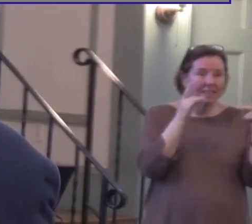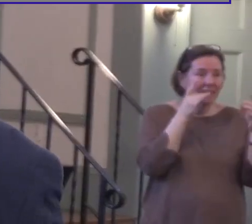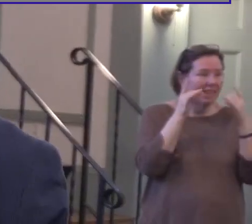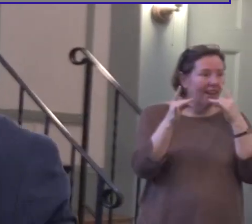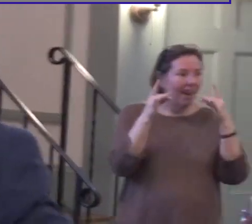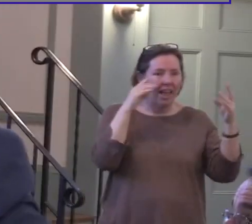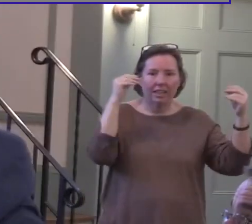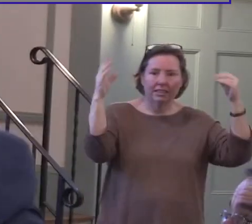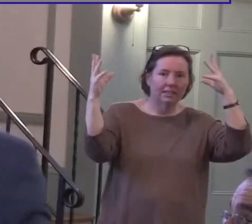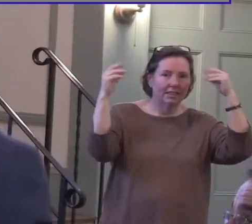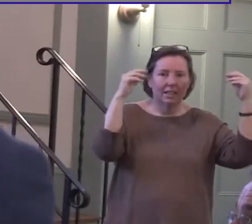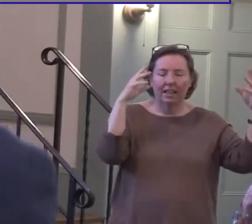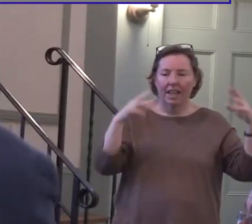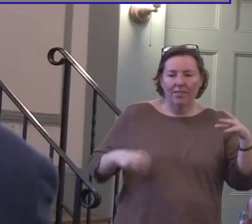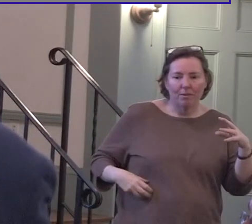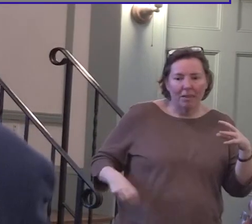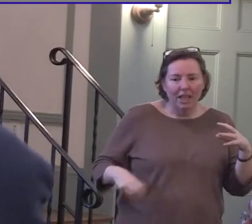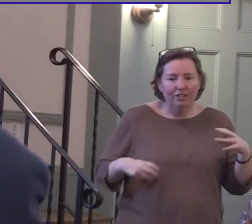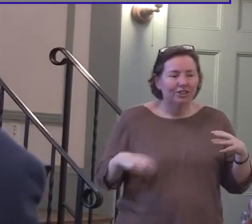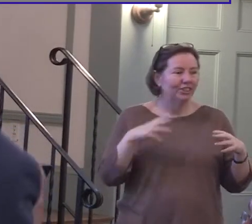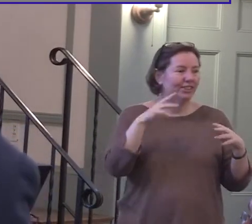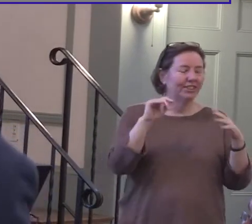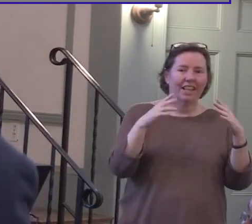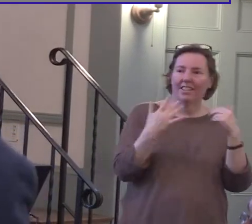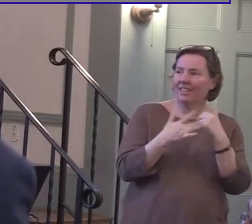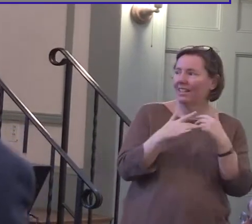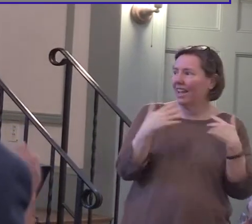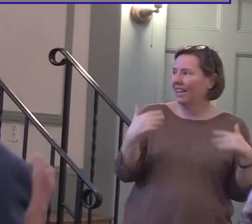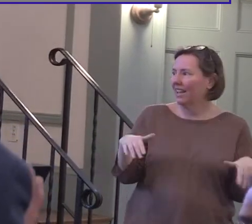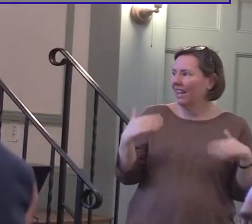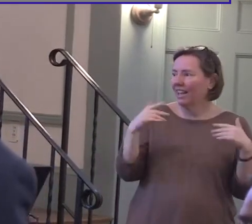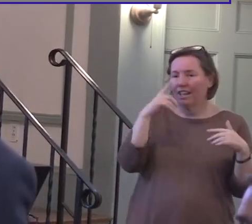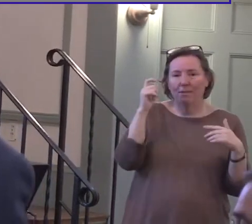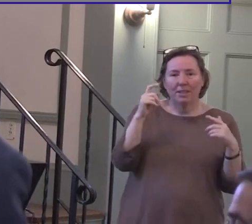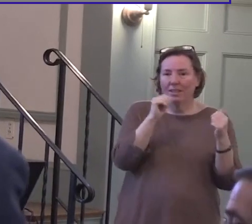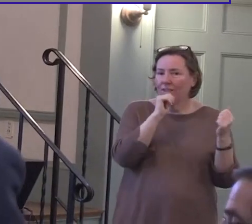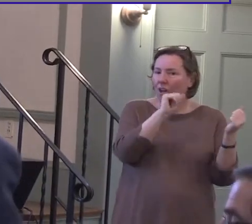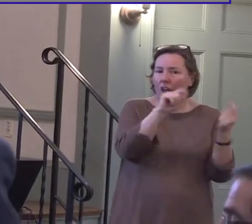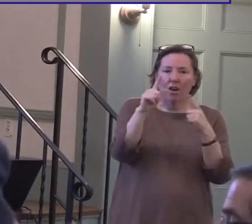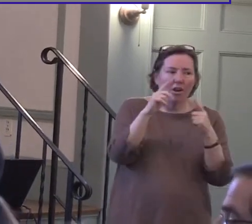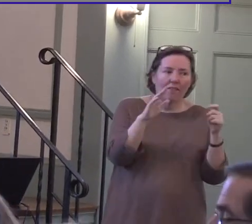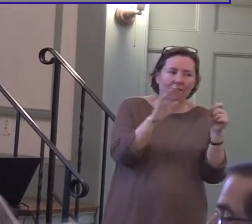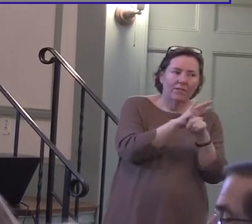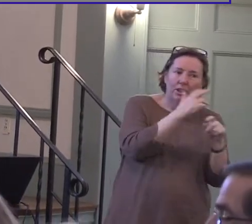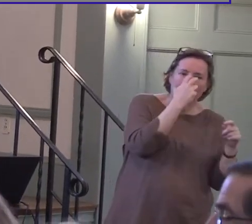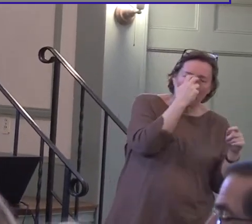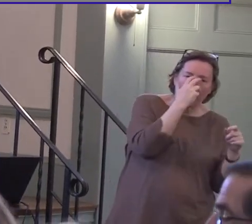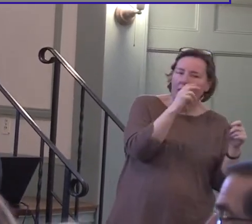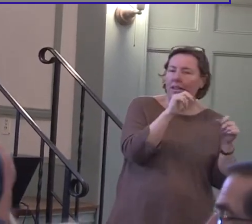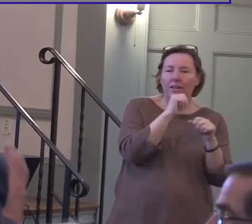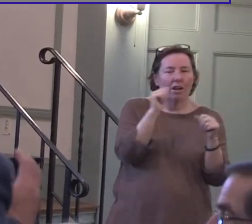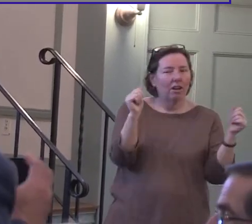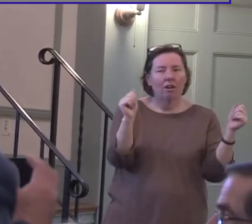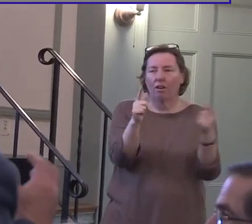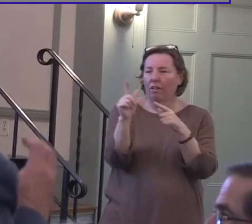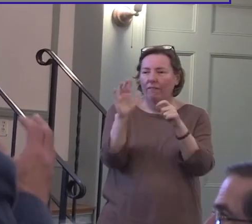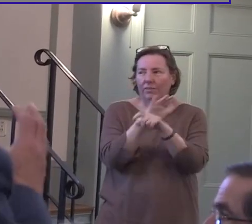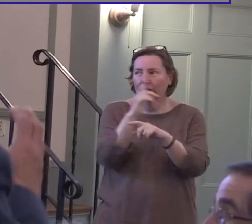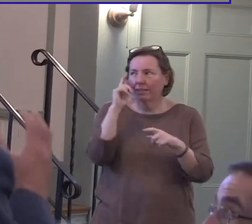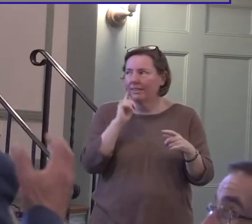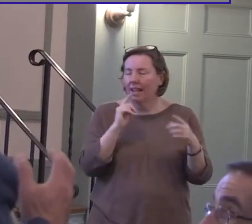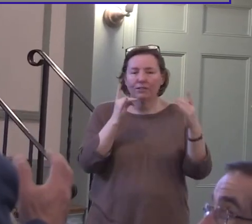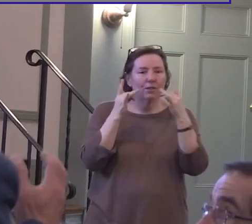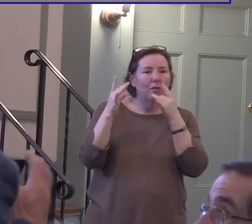lights and the pages, and because not everybody is totally blind, not everybody's totally deaf, and